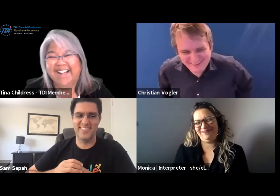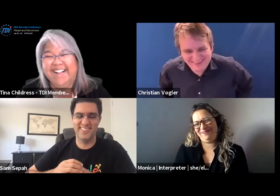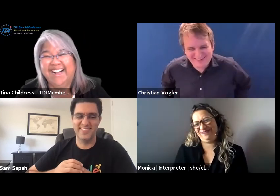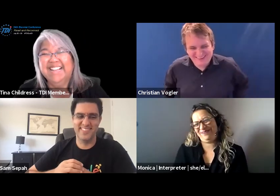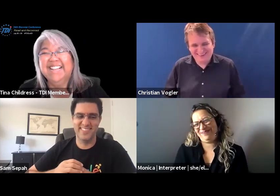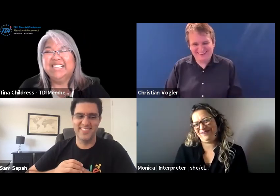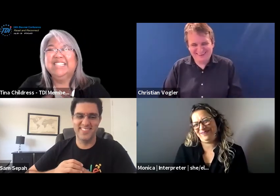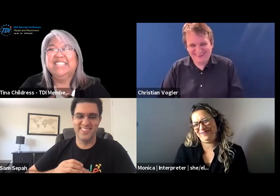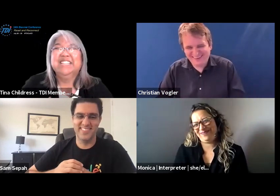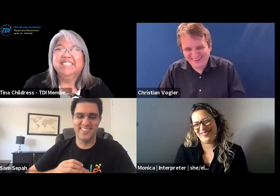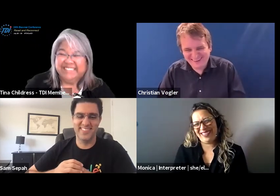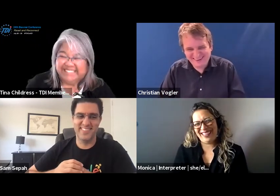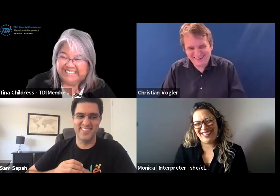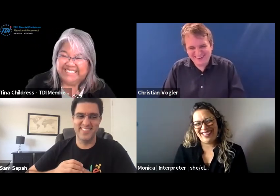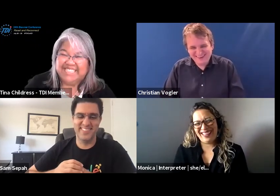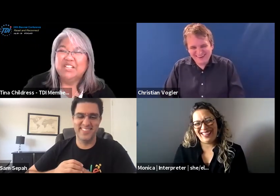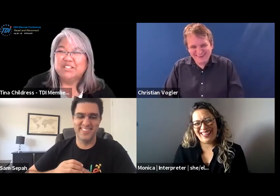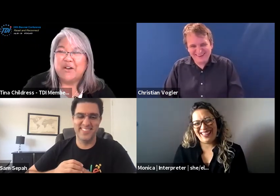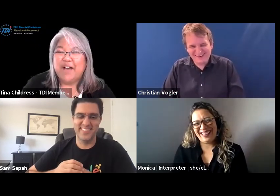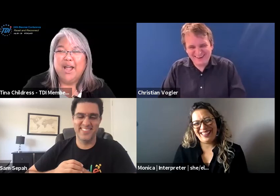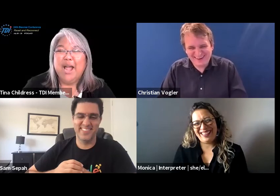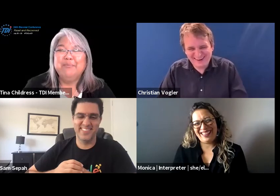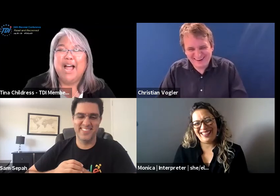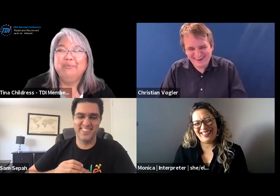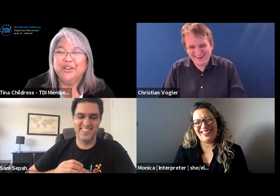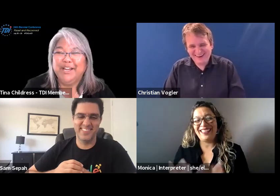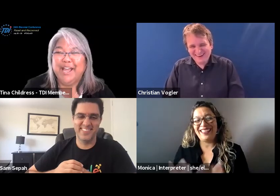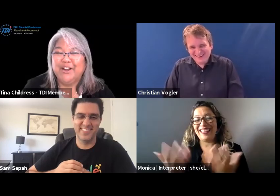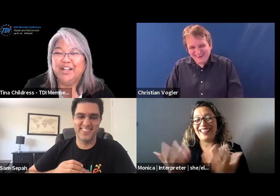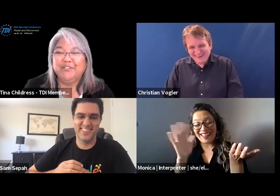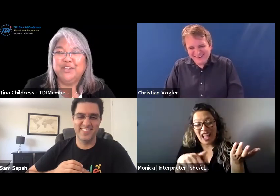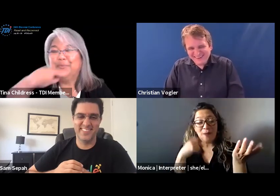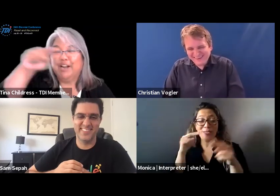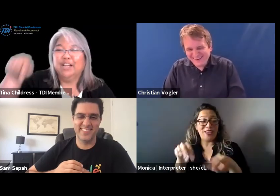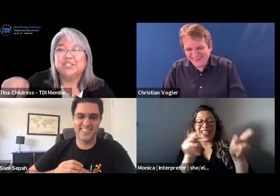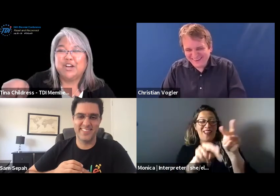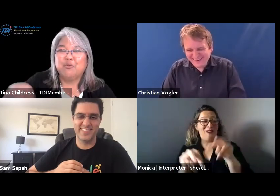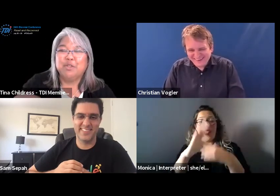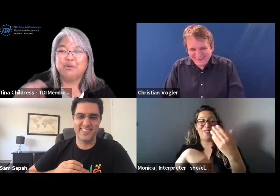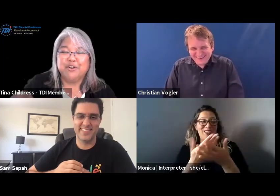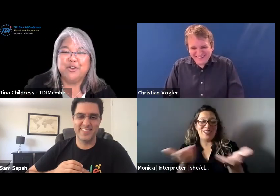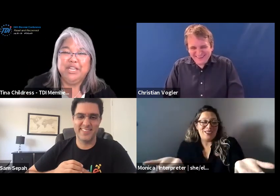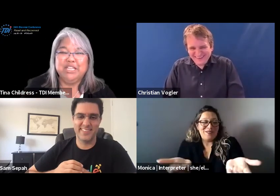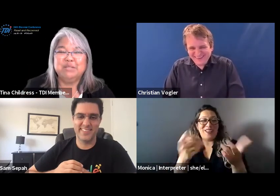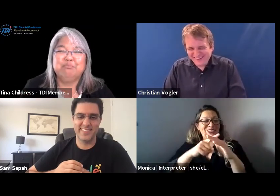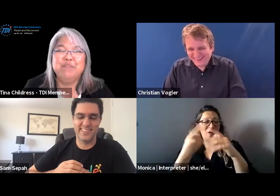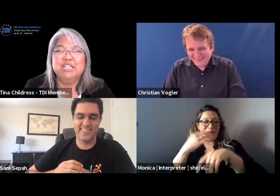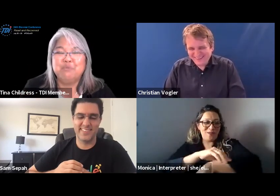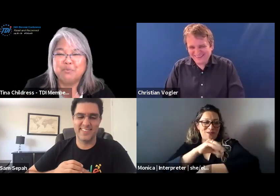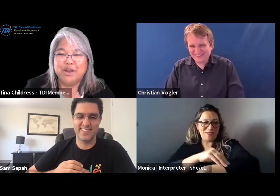Christian here. I guess everyone's looking at me. So I'm looking at all of you, but I'll start with Roberto. He's more brave